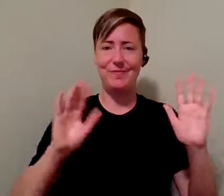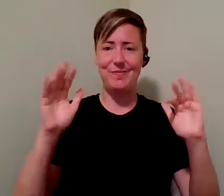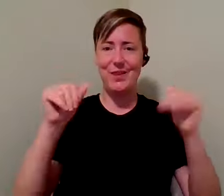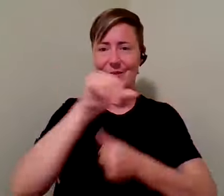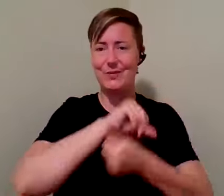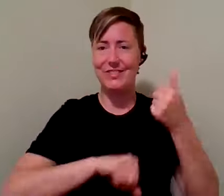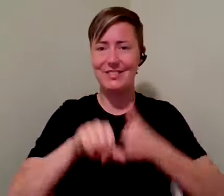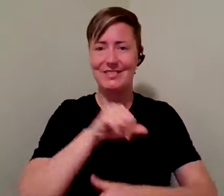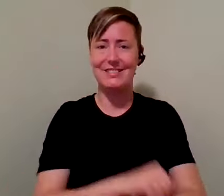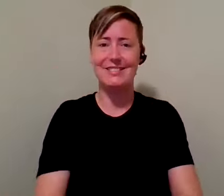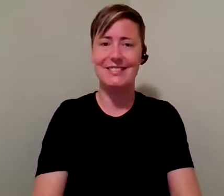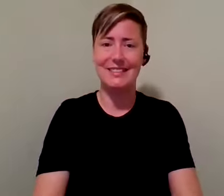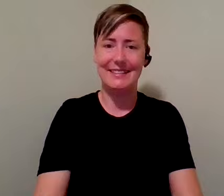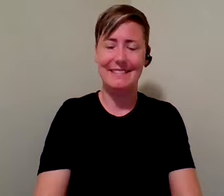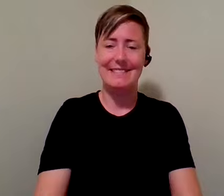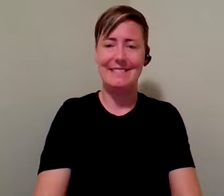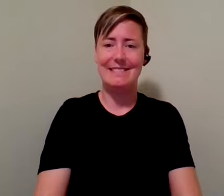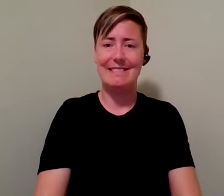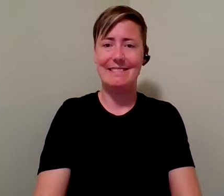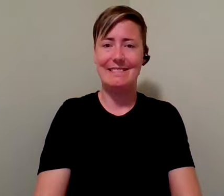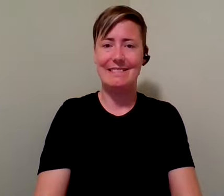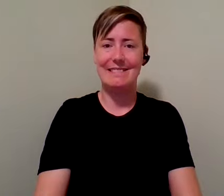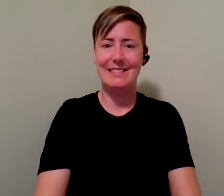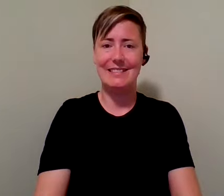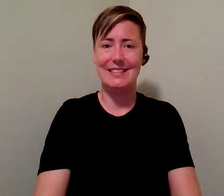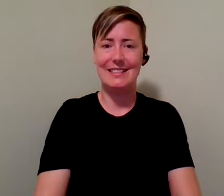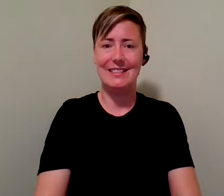Wonderful. Thank you, Roy. Enjoyed the meeting. Thank you, Roy.